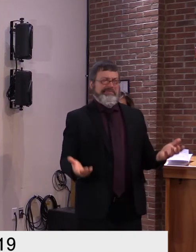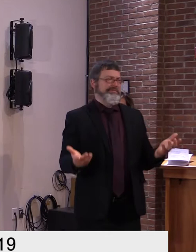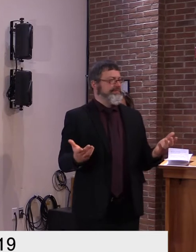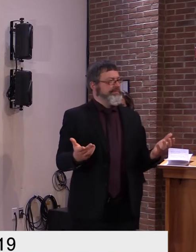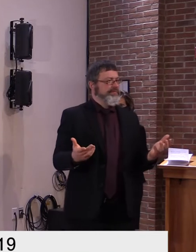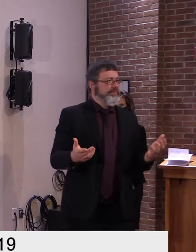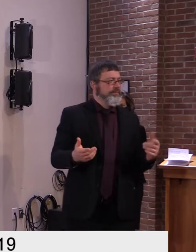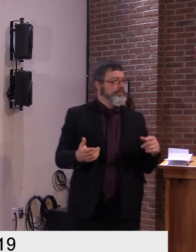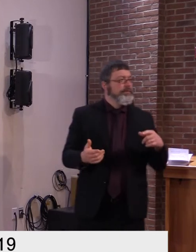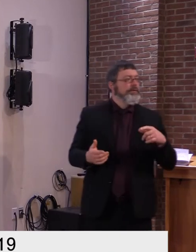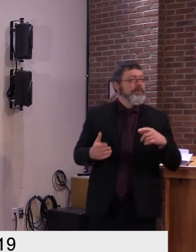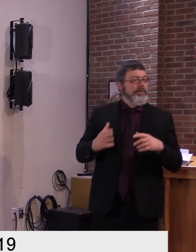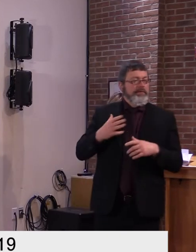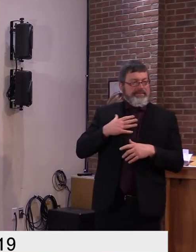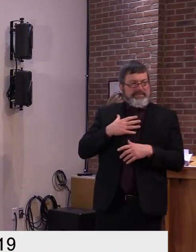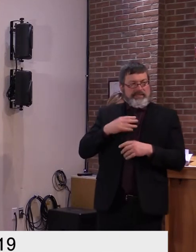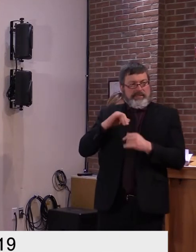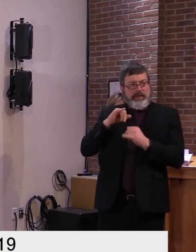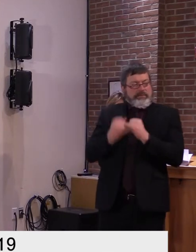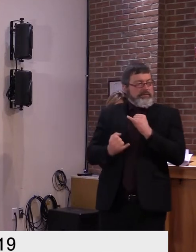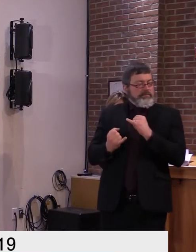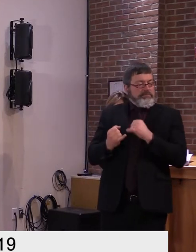vaccine. Did Vermont get a